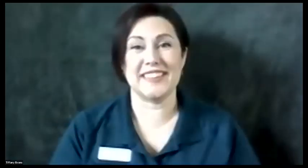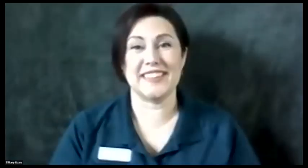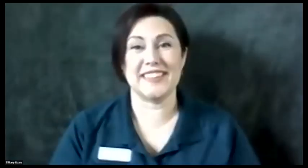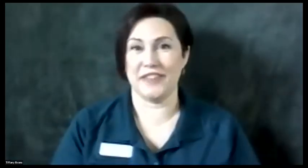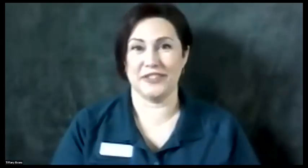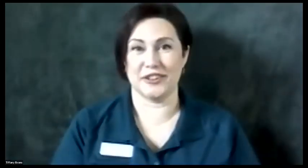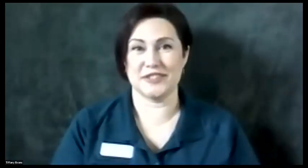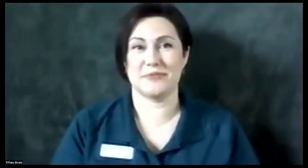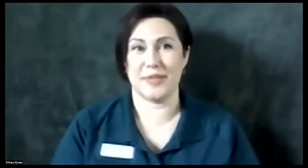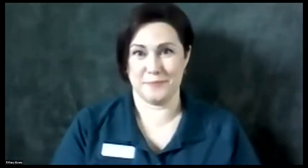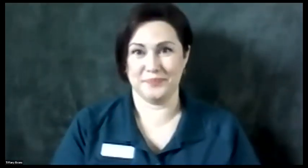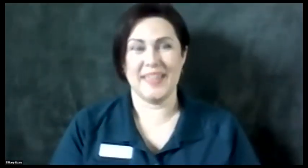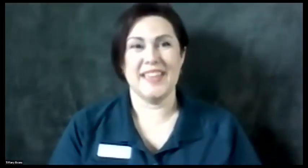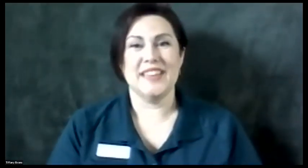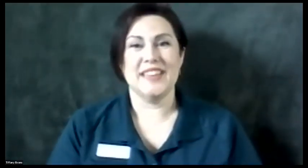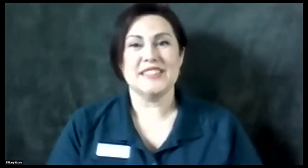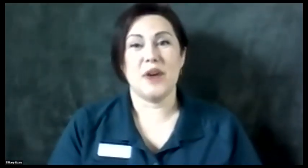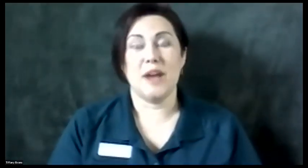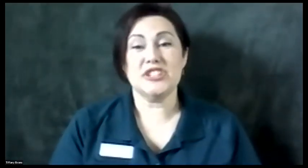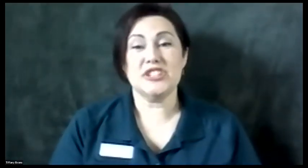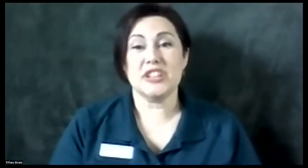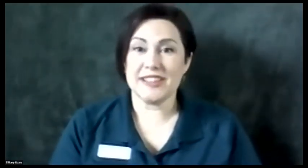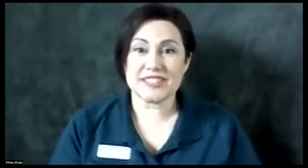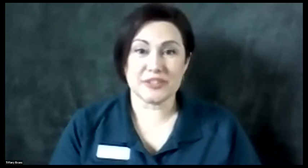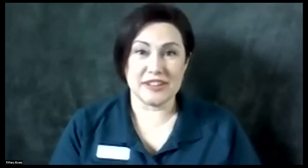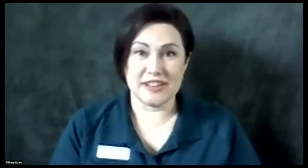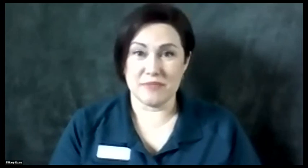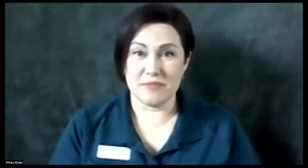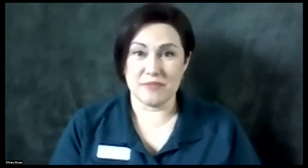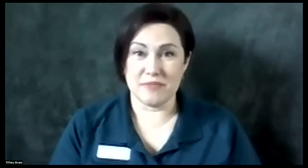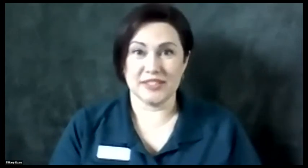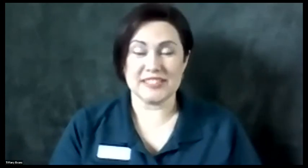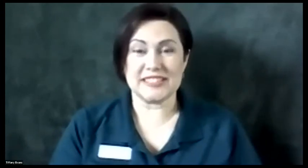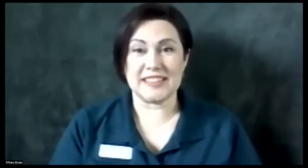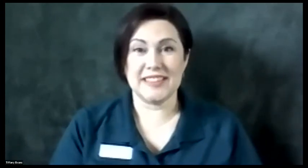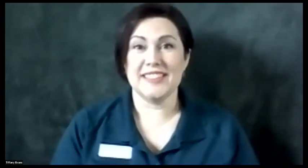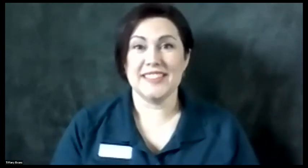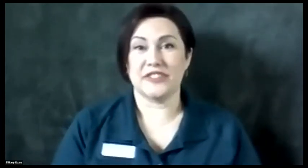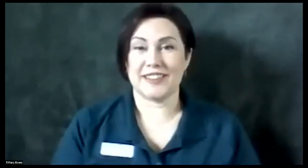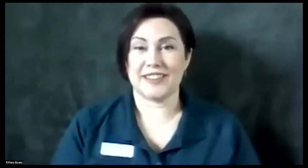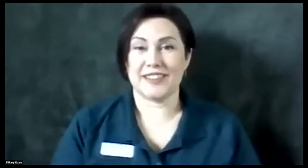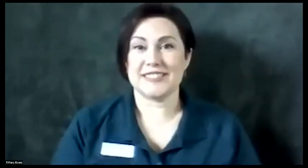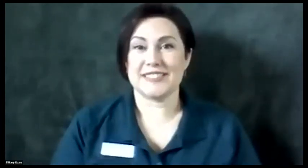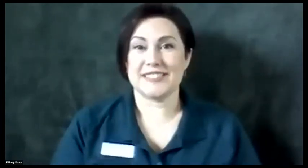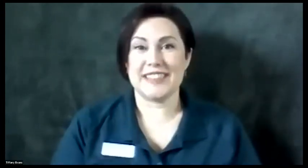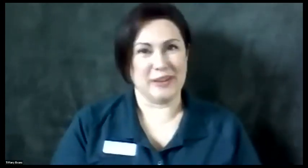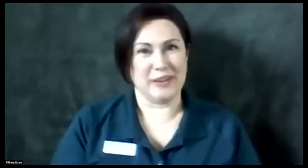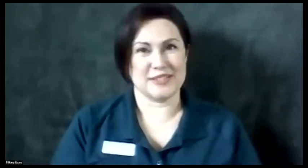things that I have learned with you. So I'll be sharing my screen in a moment and you'll see the different letters and animal pictures. So